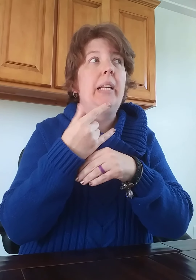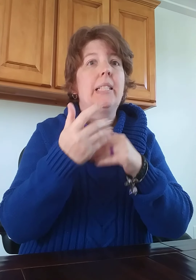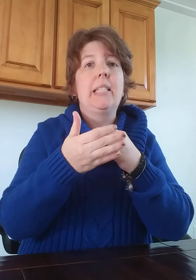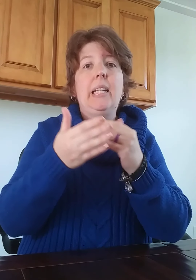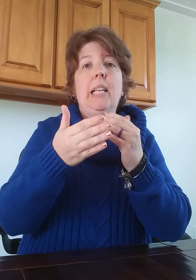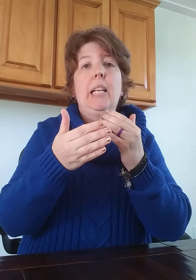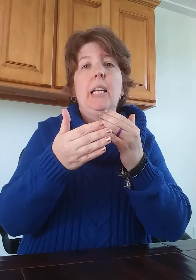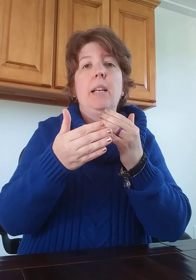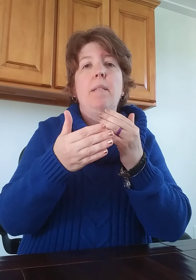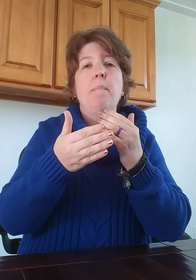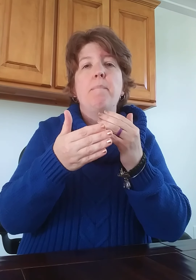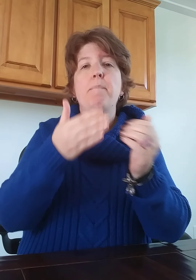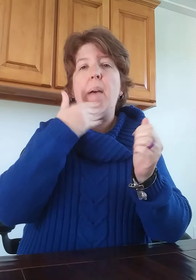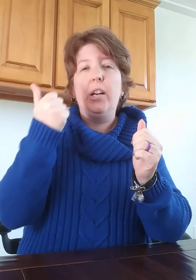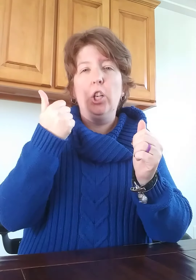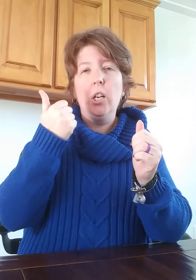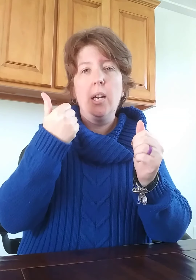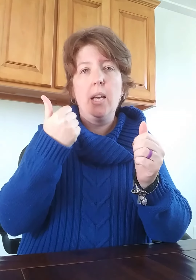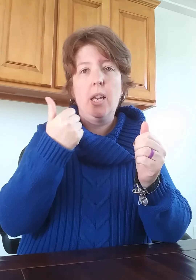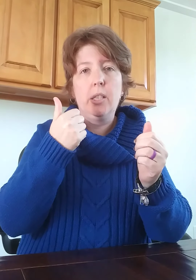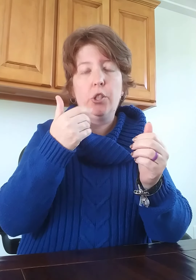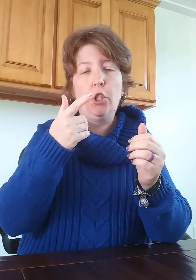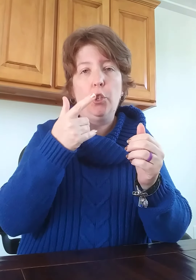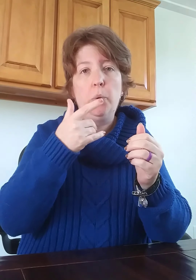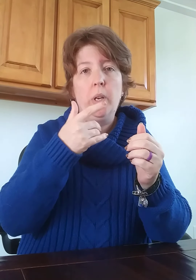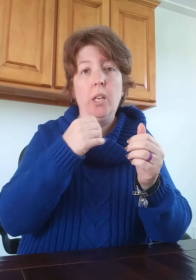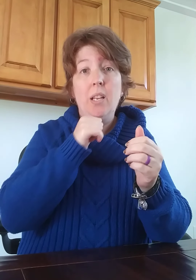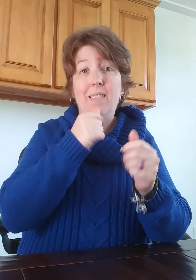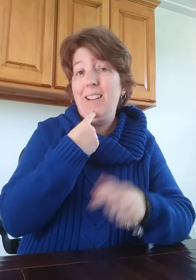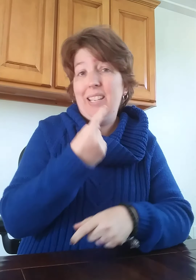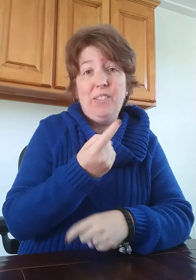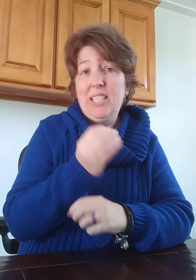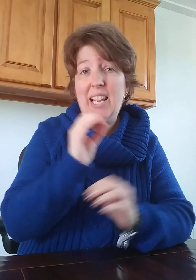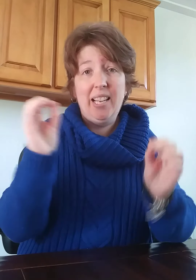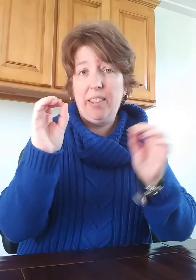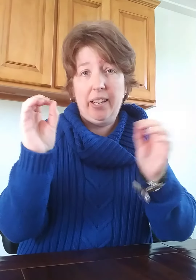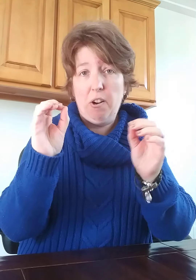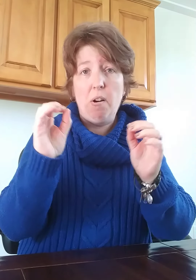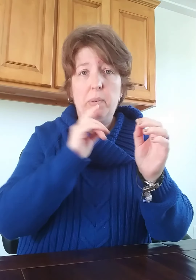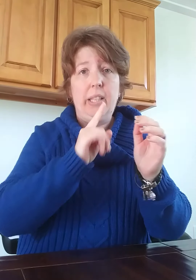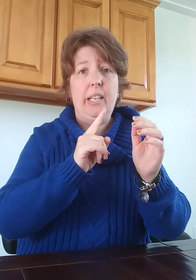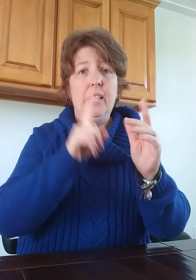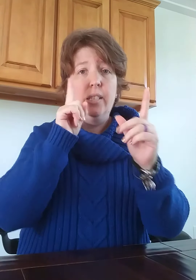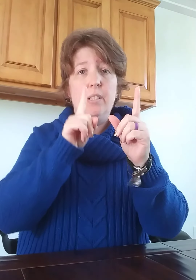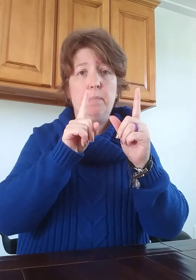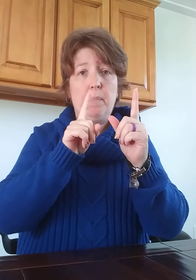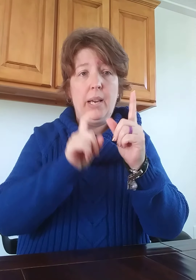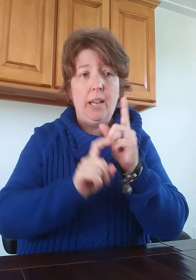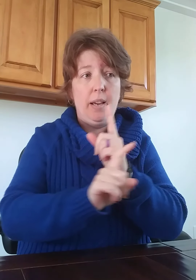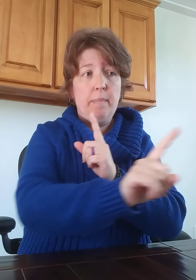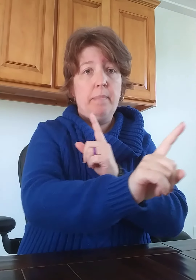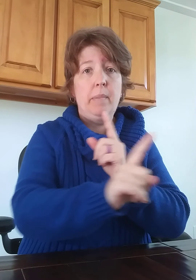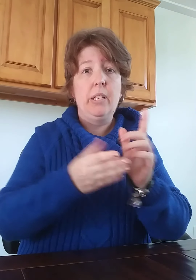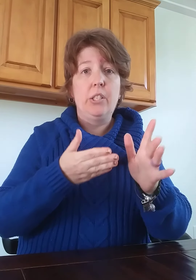it's better to not even say anything at all, really, but to